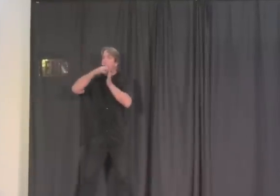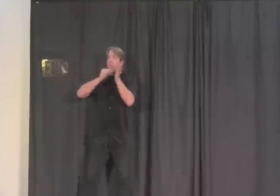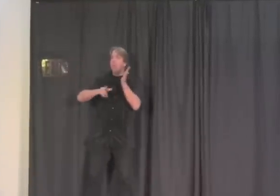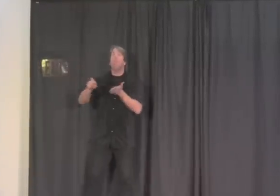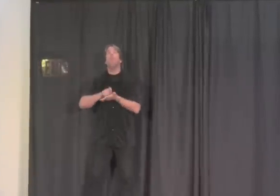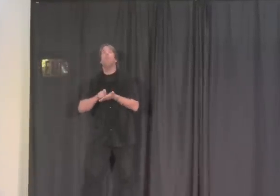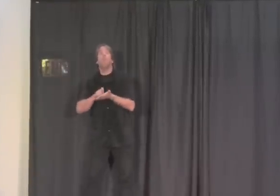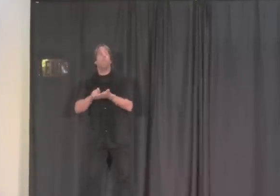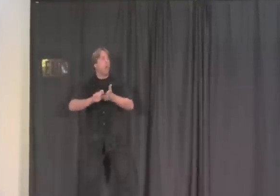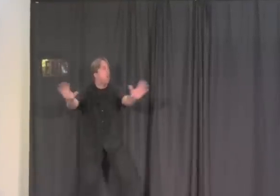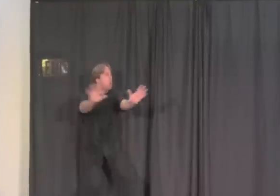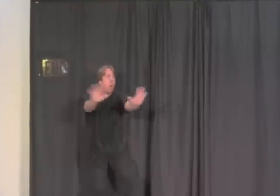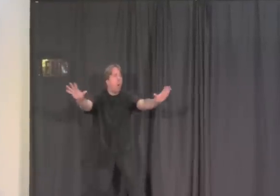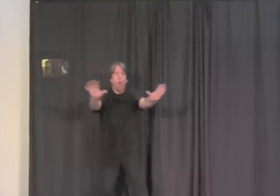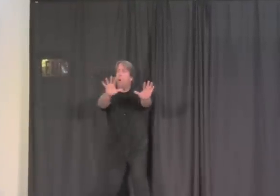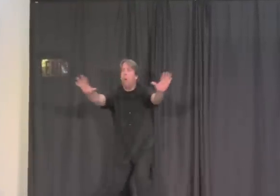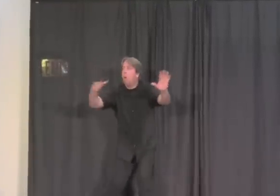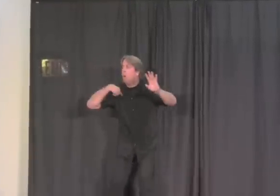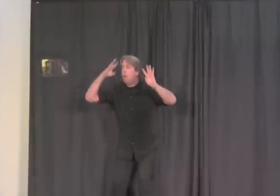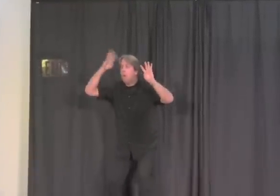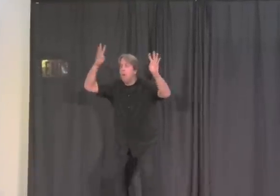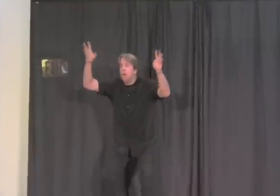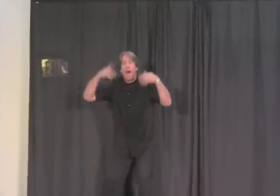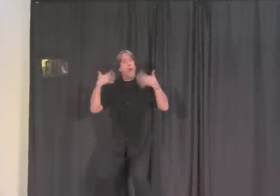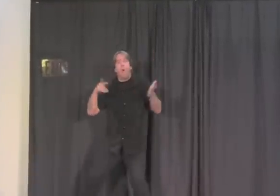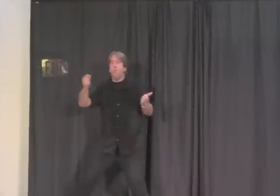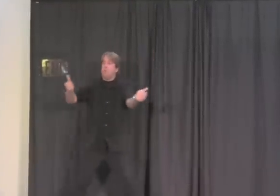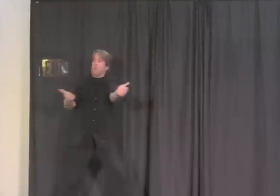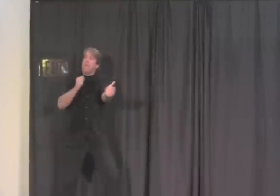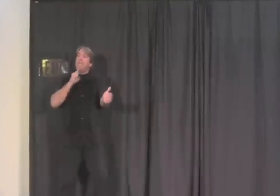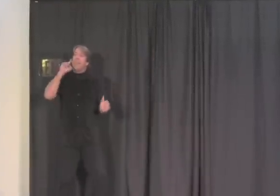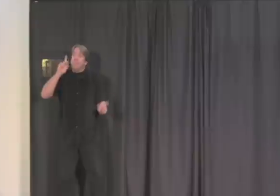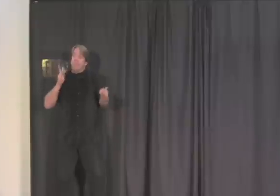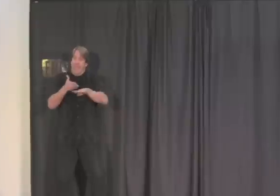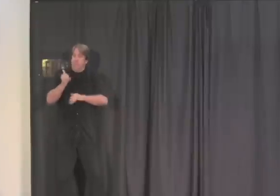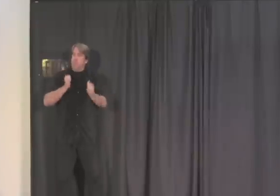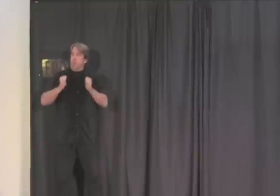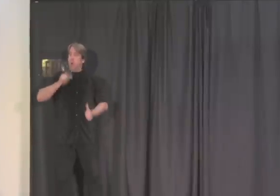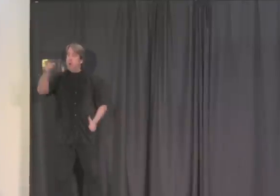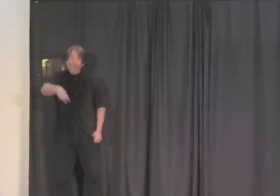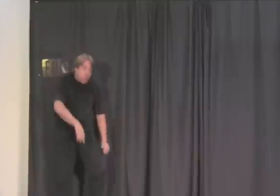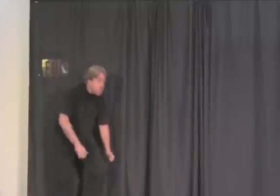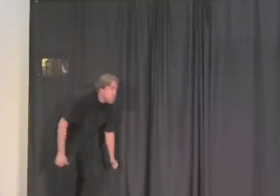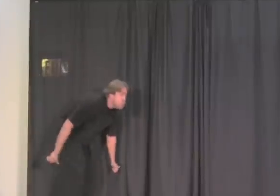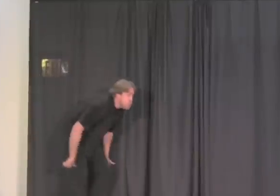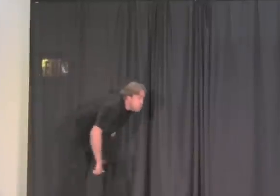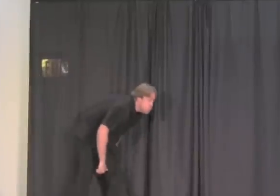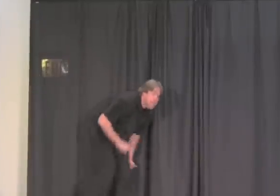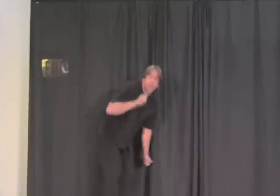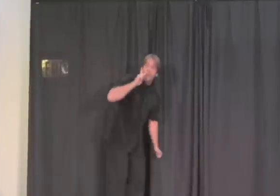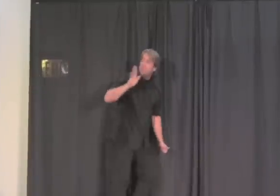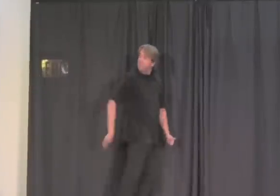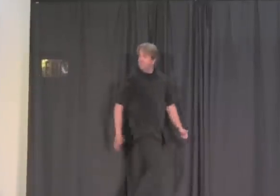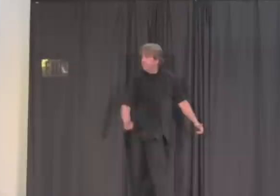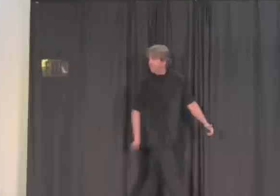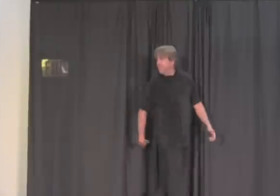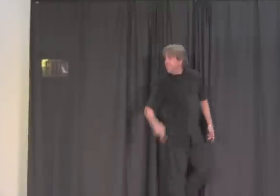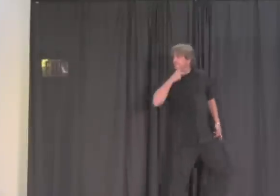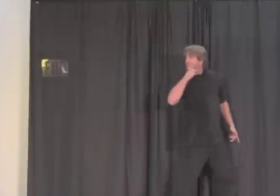I know some of you ASL students are writing this down. People, I'm kidding. I don't want you chasing deaf people after a show. Keep away